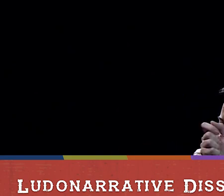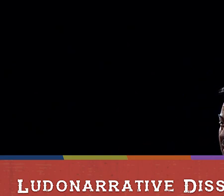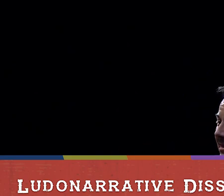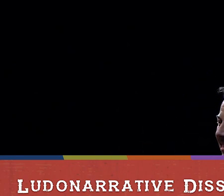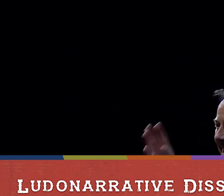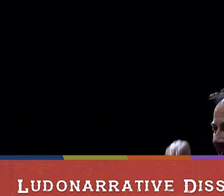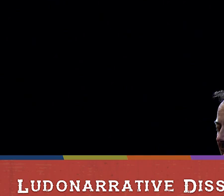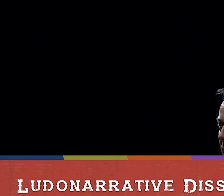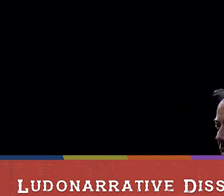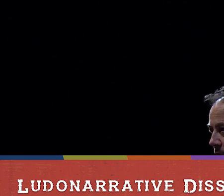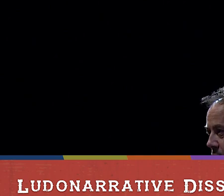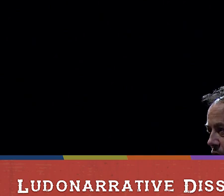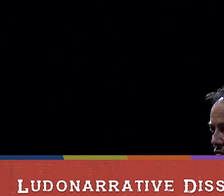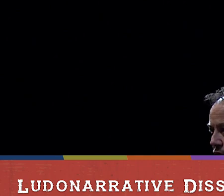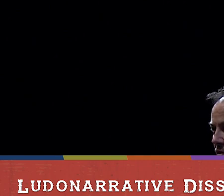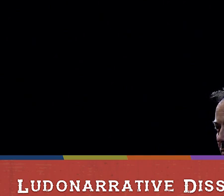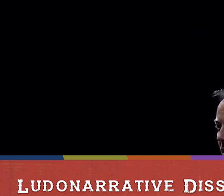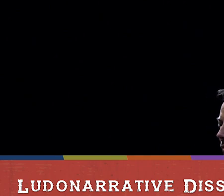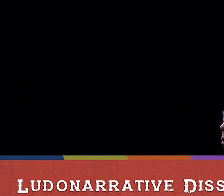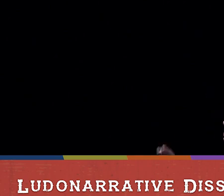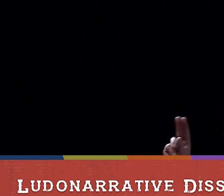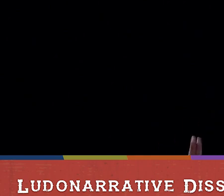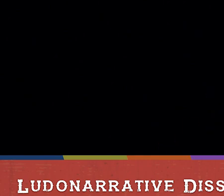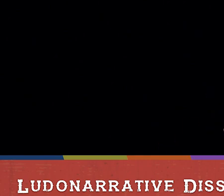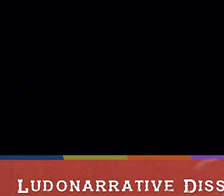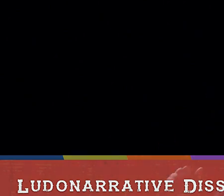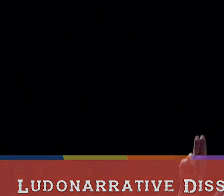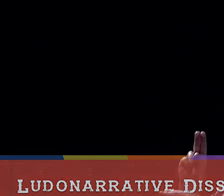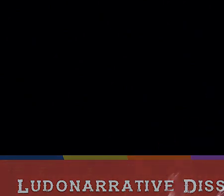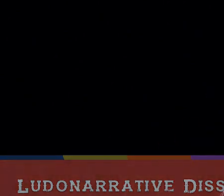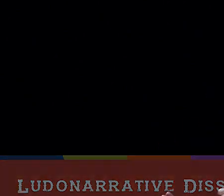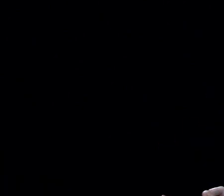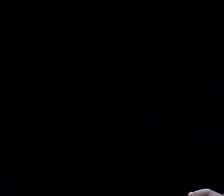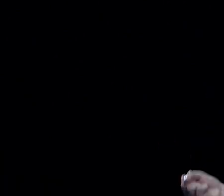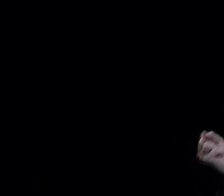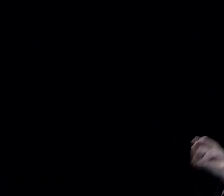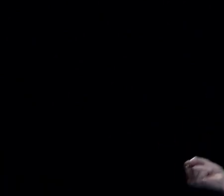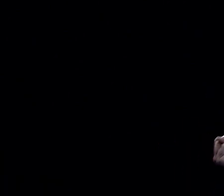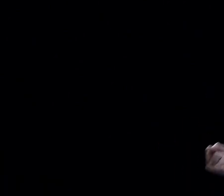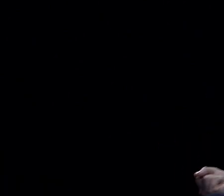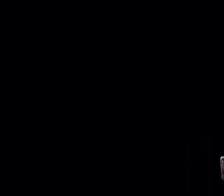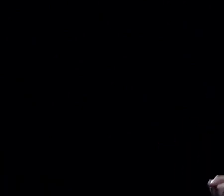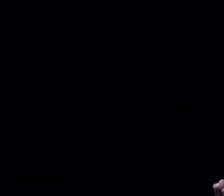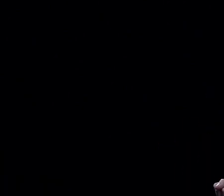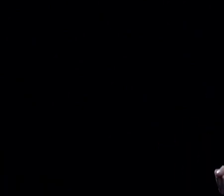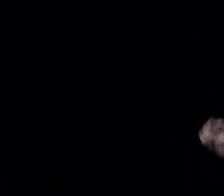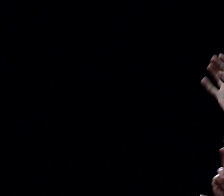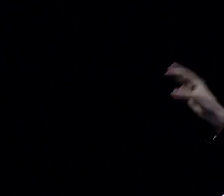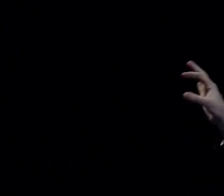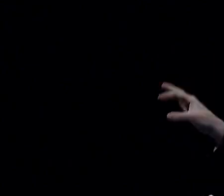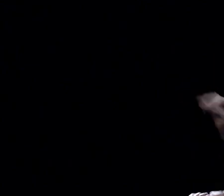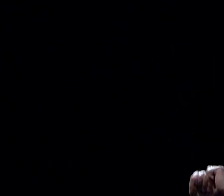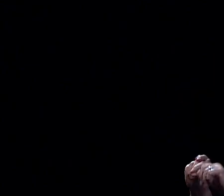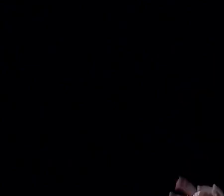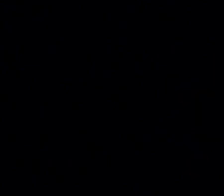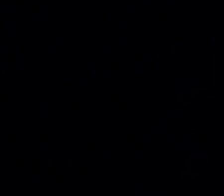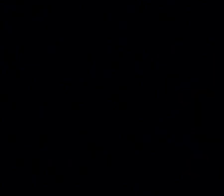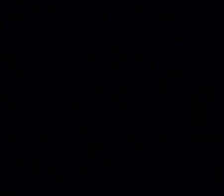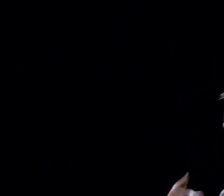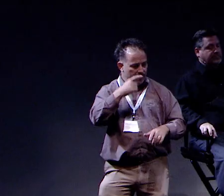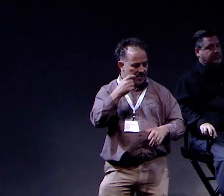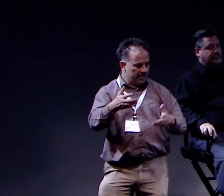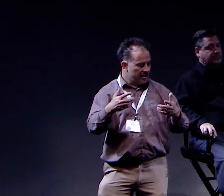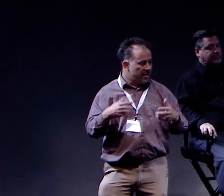cockpit. They're not using a joystick. They're using a keyboard. And that's to immerse them, because they don't want to feel the emotions of what they're doing for the drones.